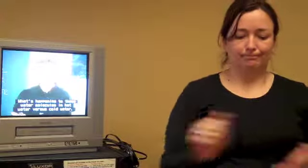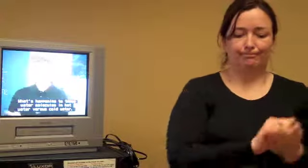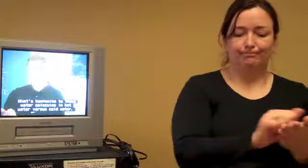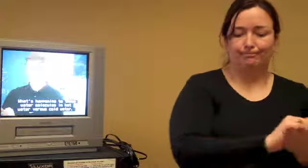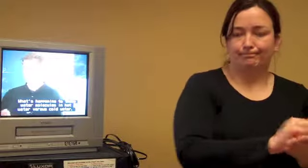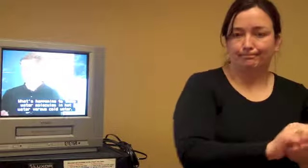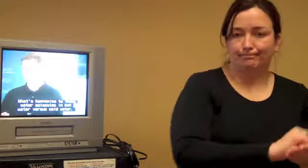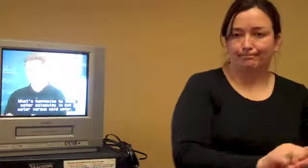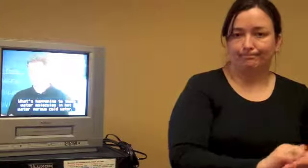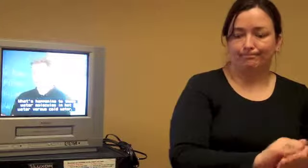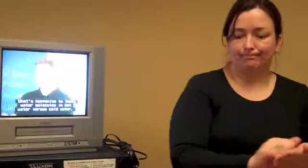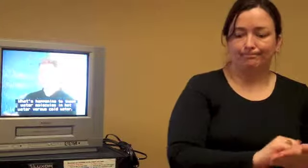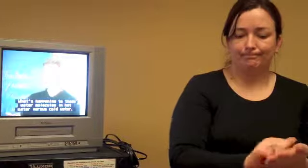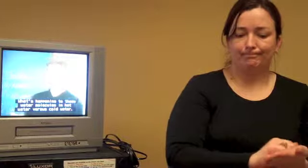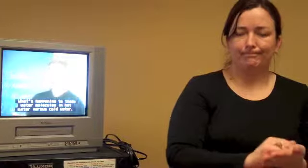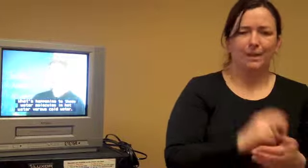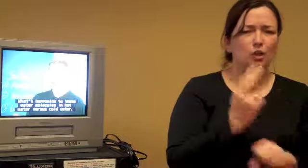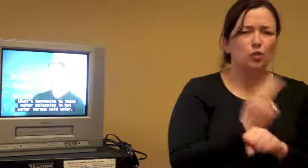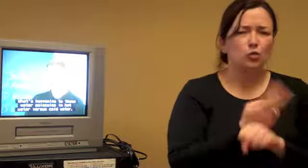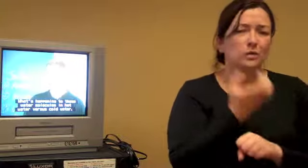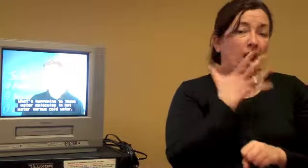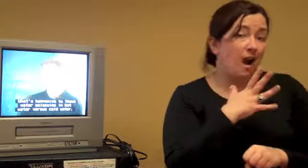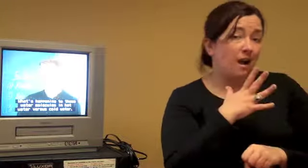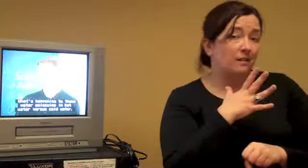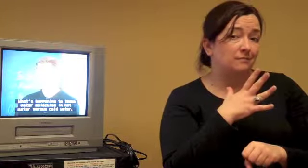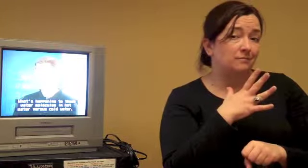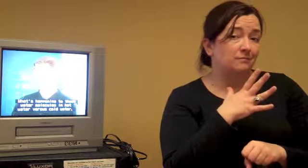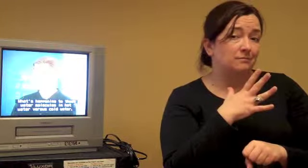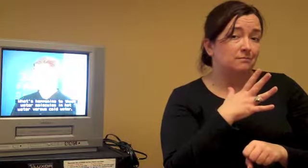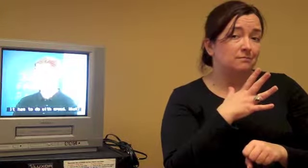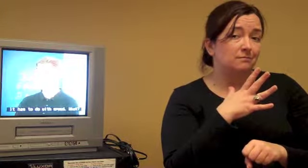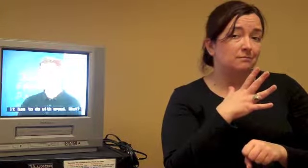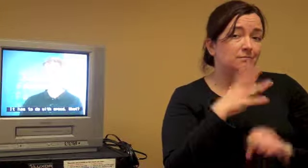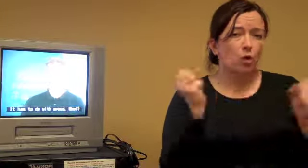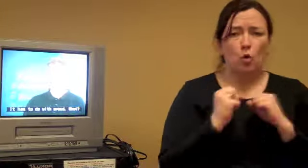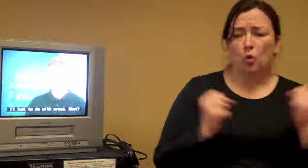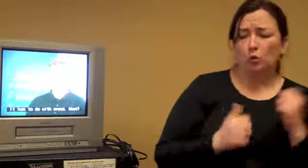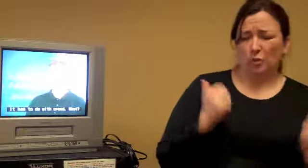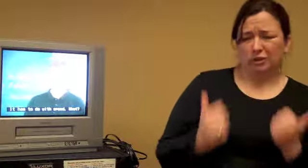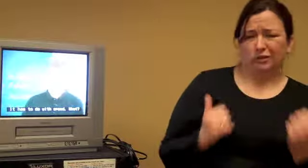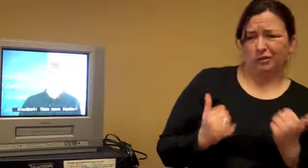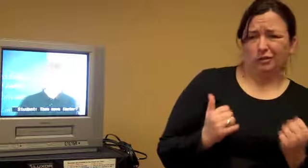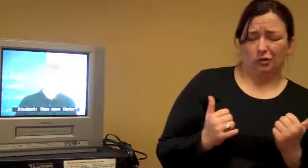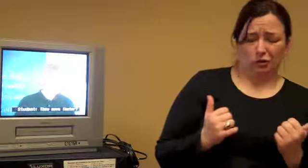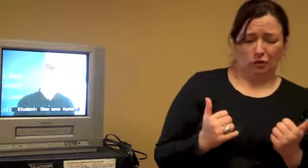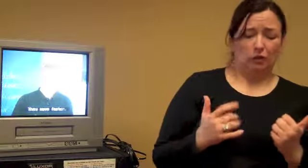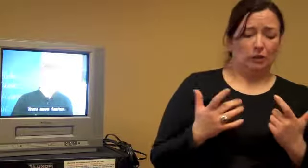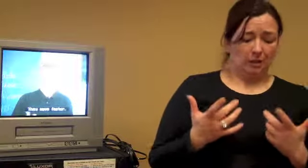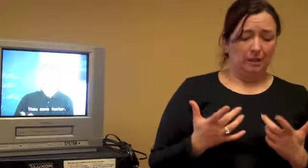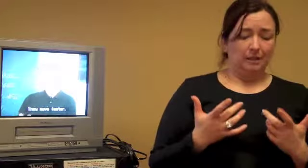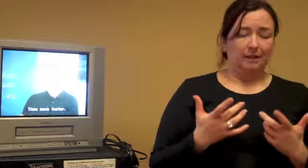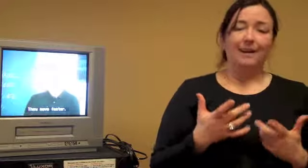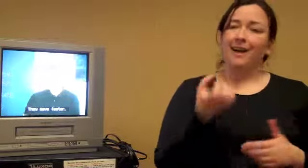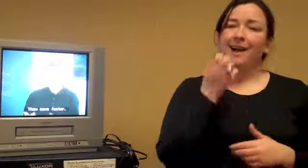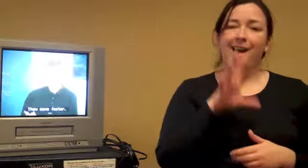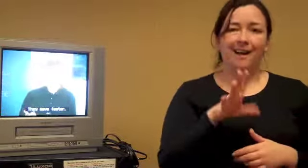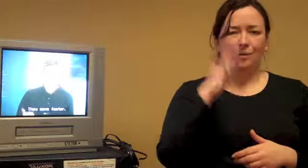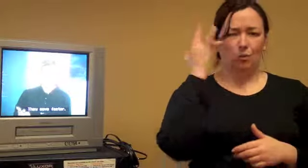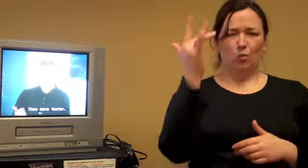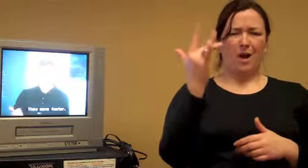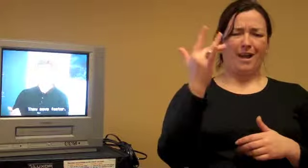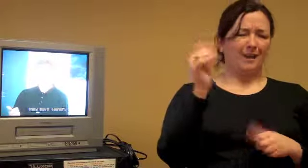What's happening to those water molecules in hot water versus cold water? It has to do with speed. What? They move